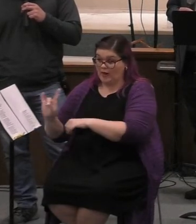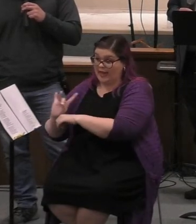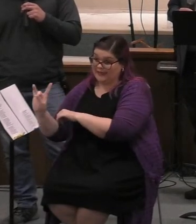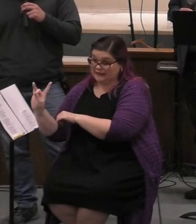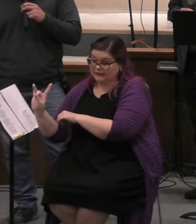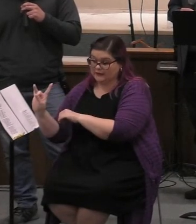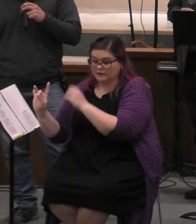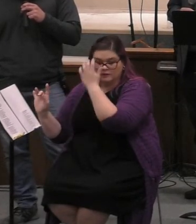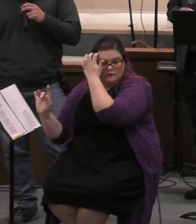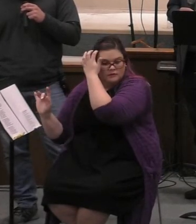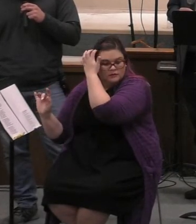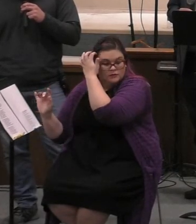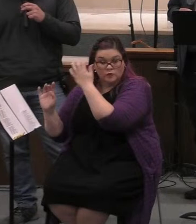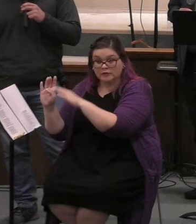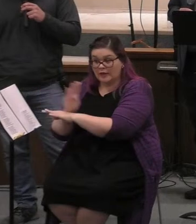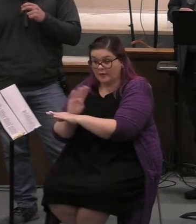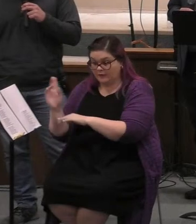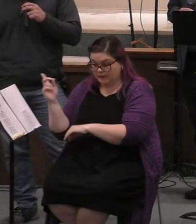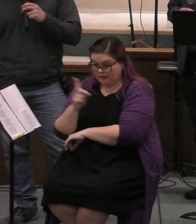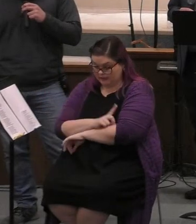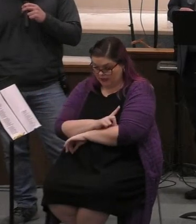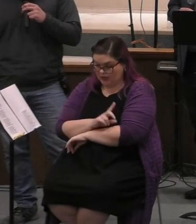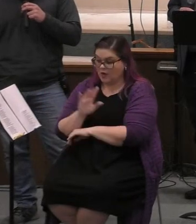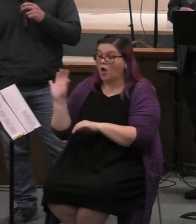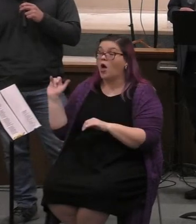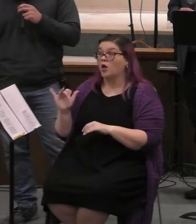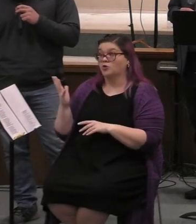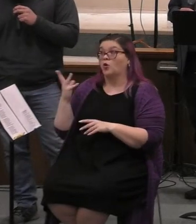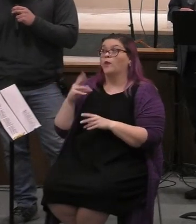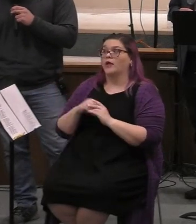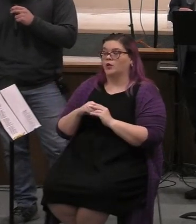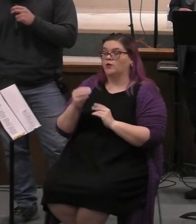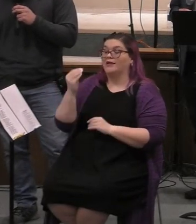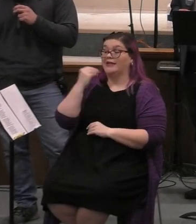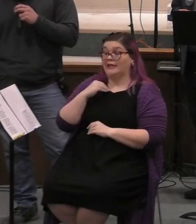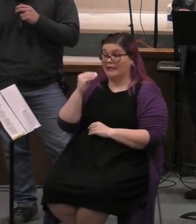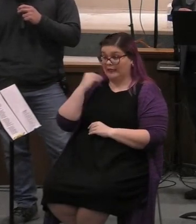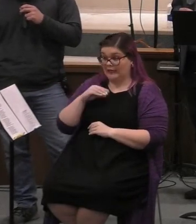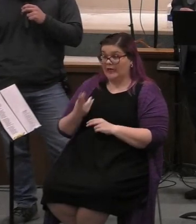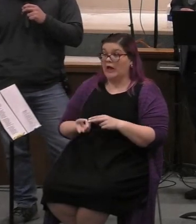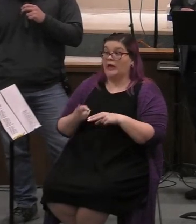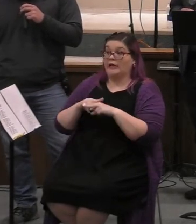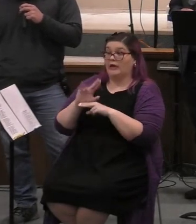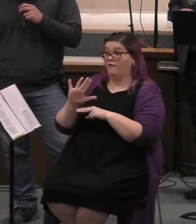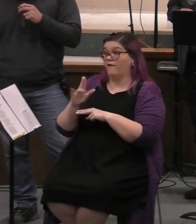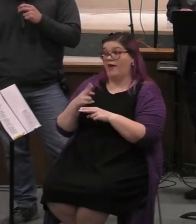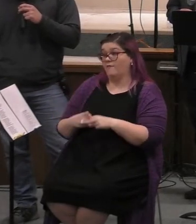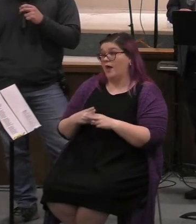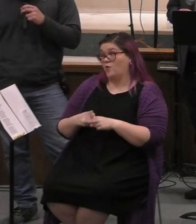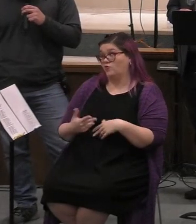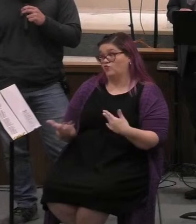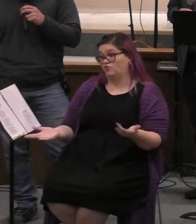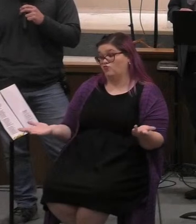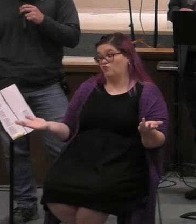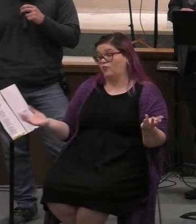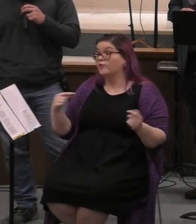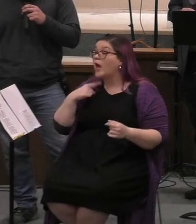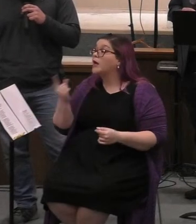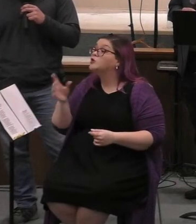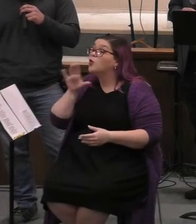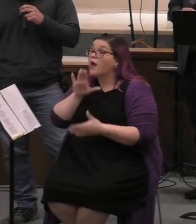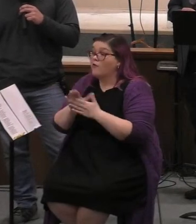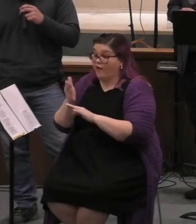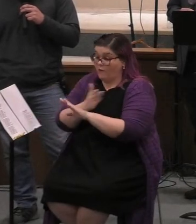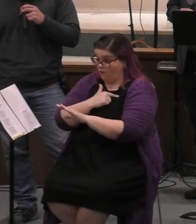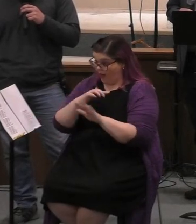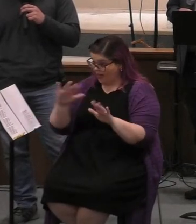not including the eating that we did, which I did gain about 5 pounds, I think. I told my wife before I left, I'm going to lose